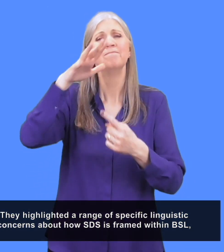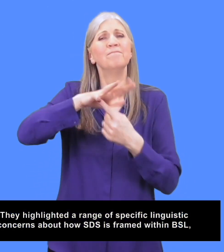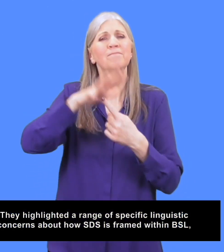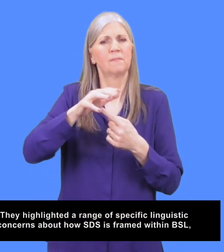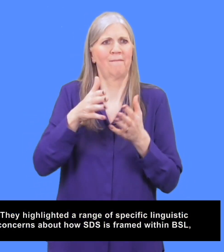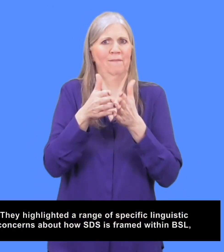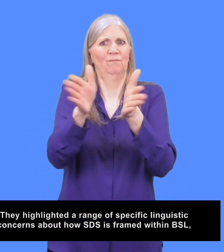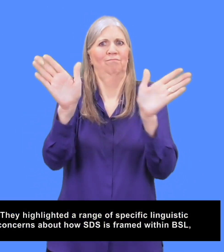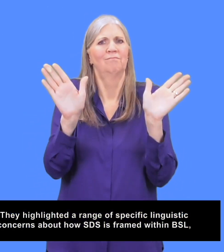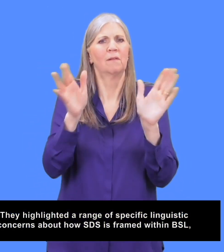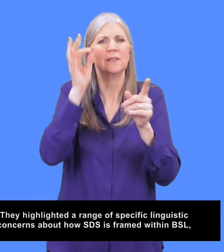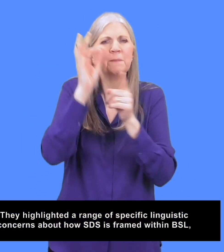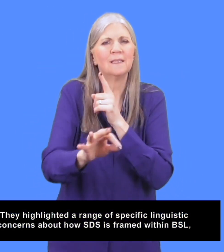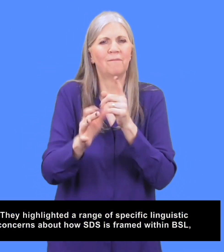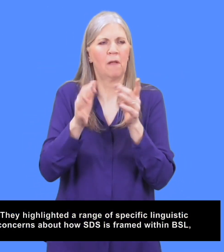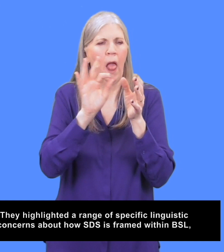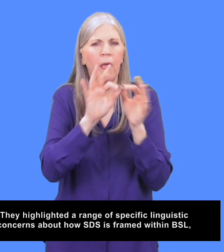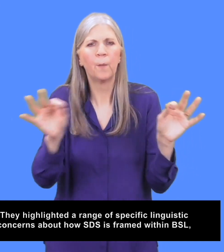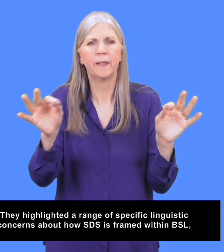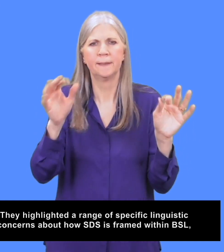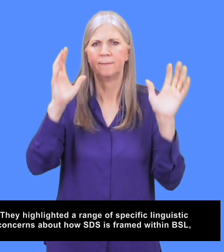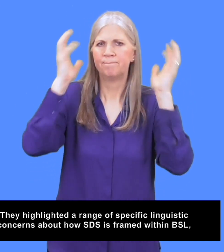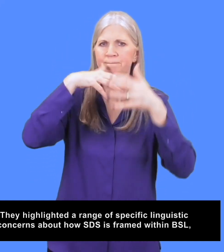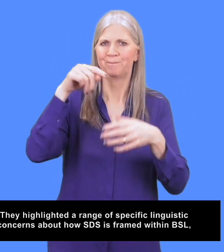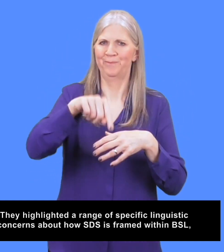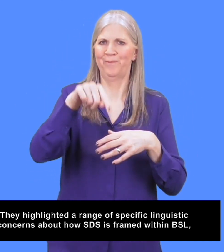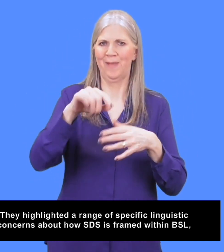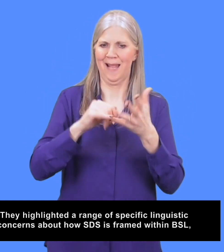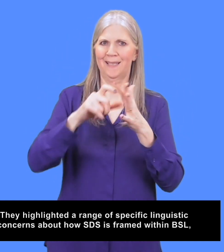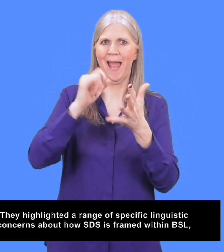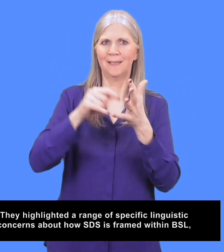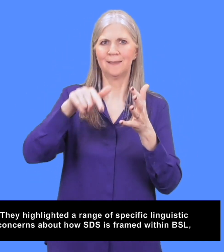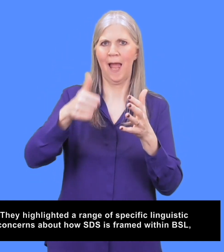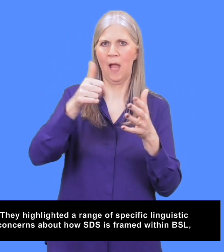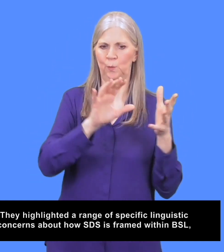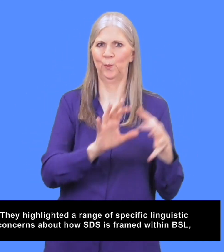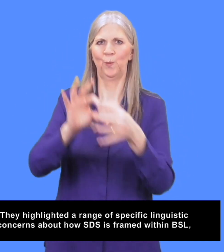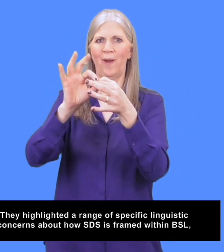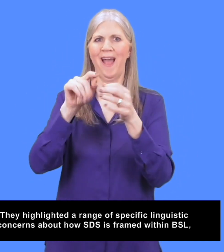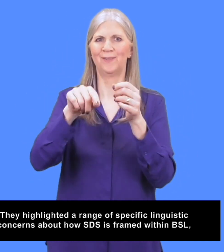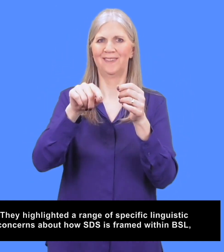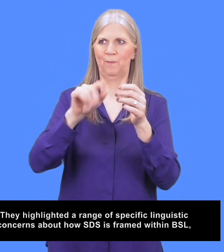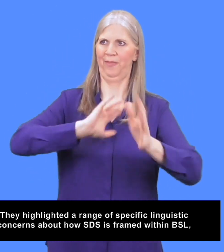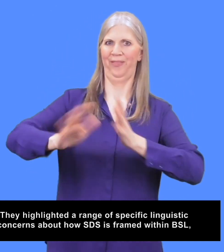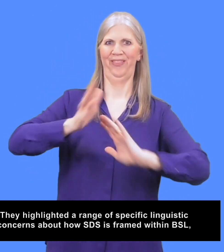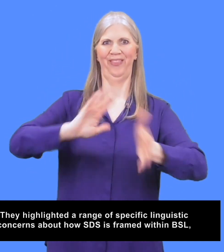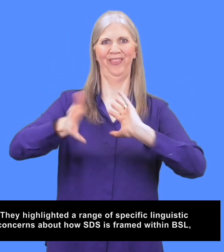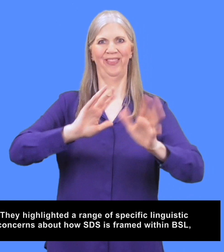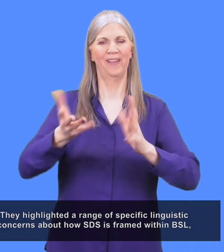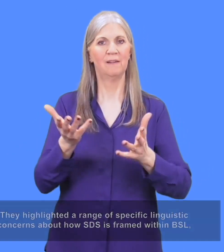range of specific linguistic concerns about how SDS is framed within BSL and